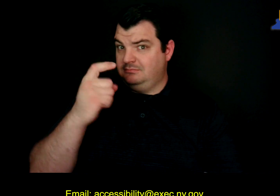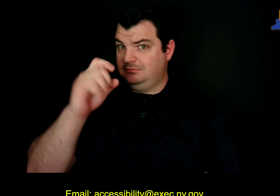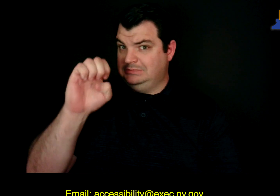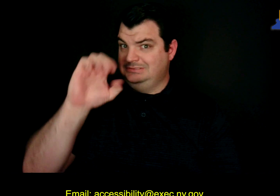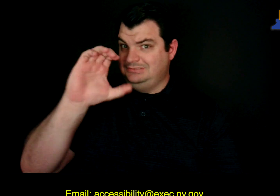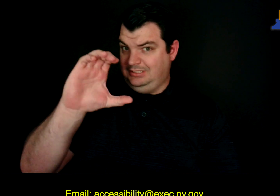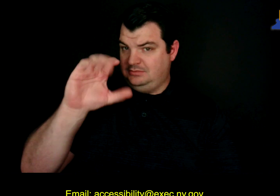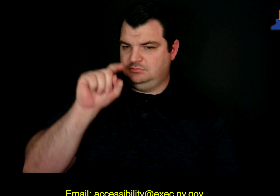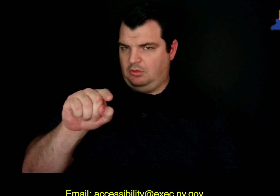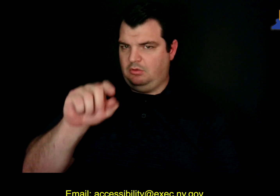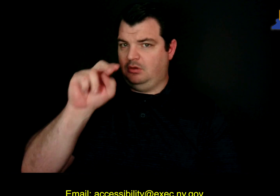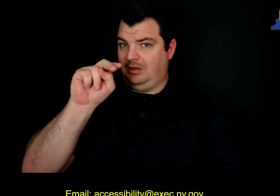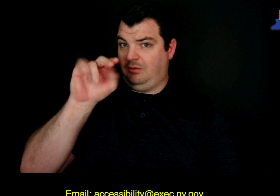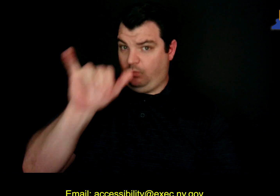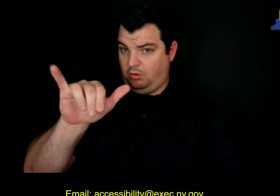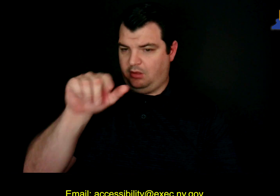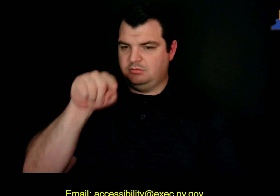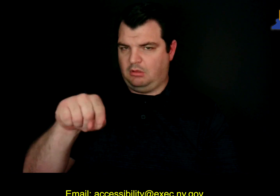accessibility@exec.ny.gov.